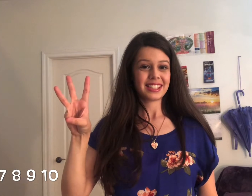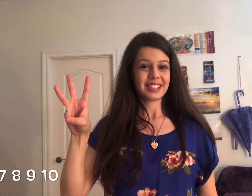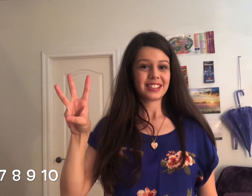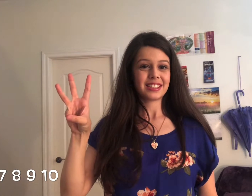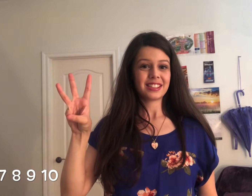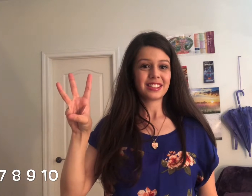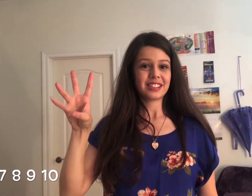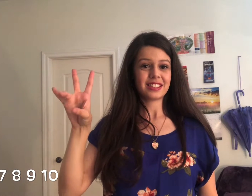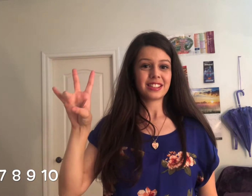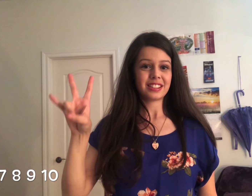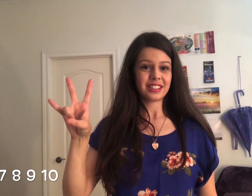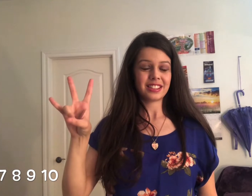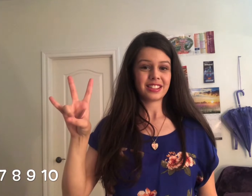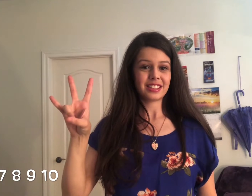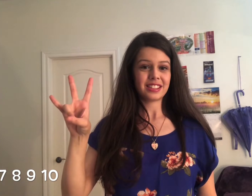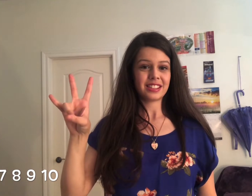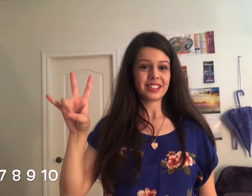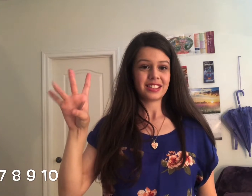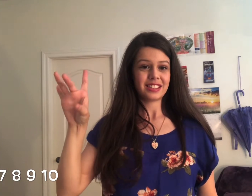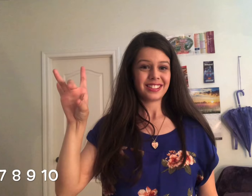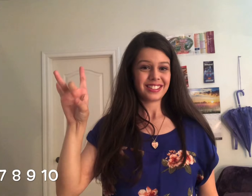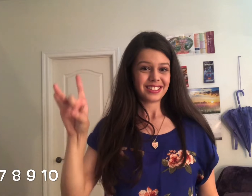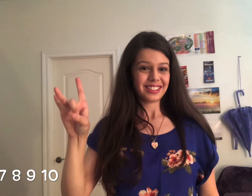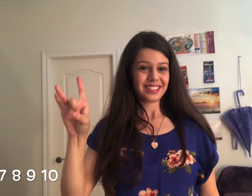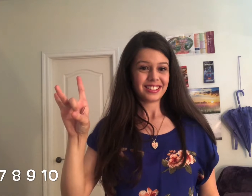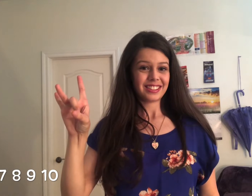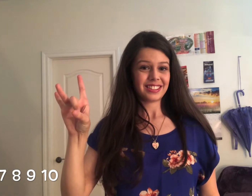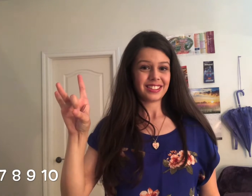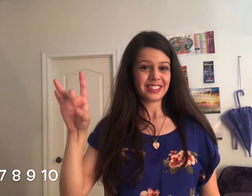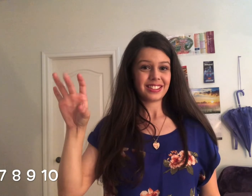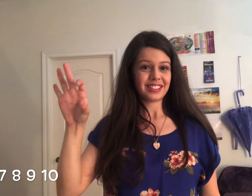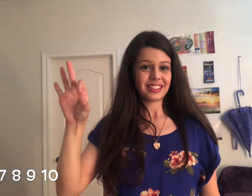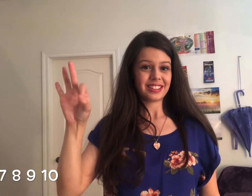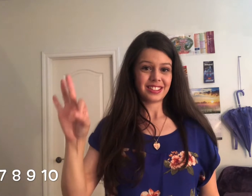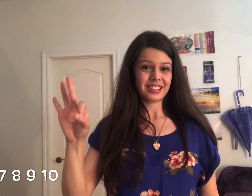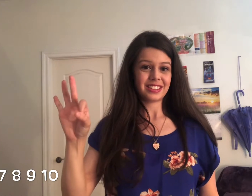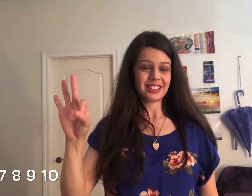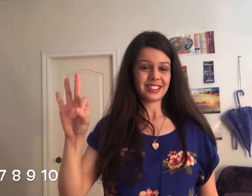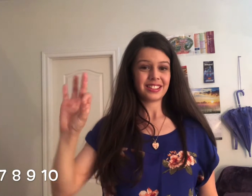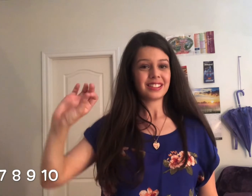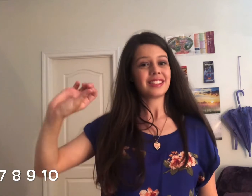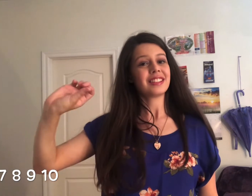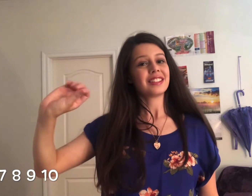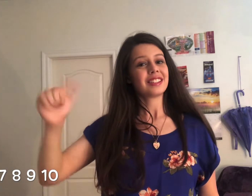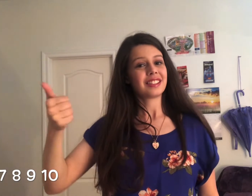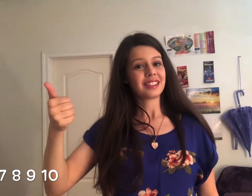6, 7, 8, 9, 10.